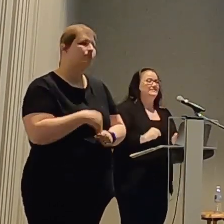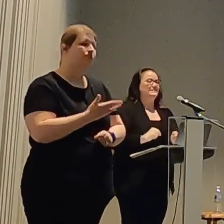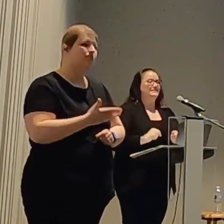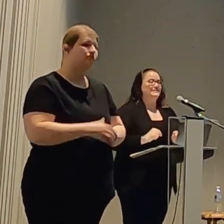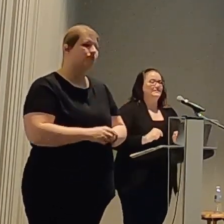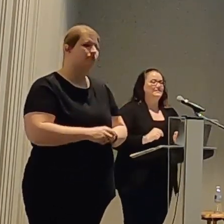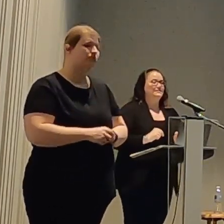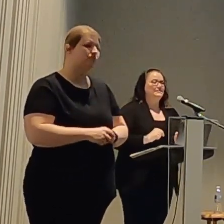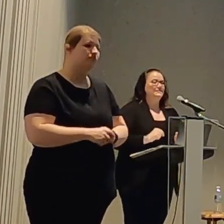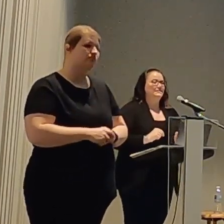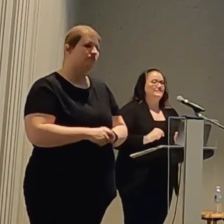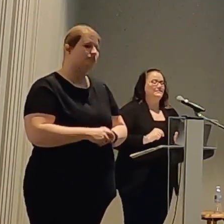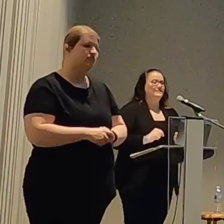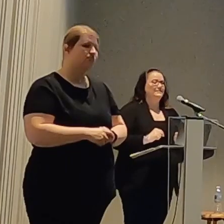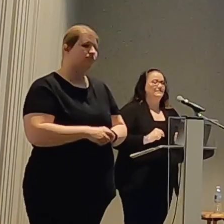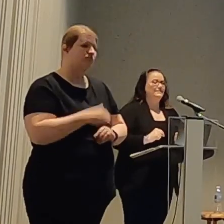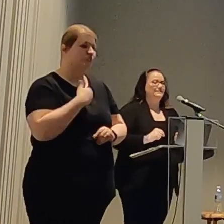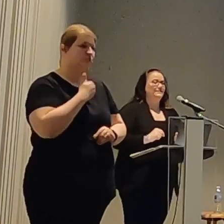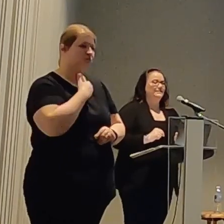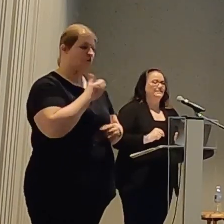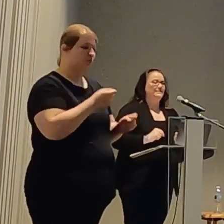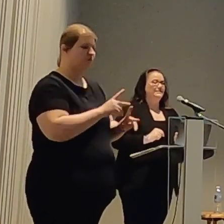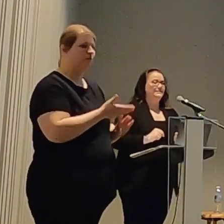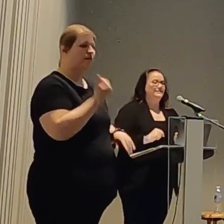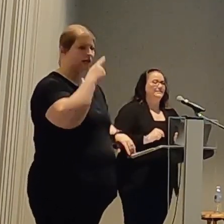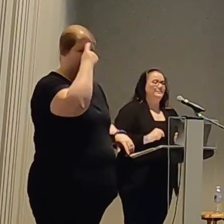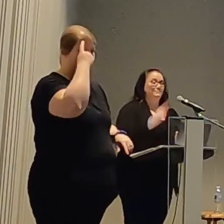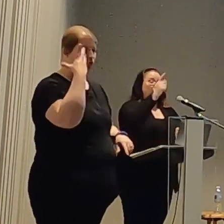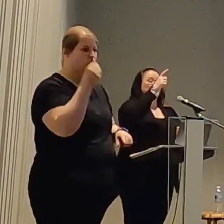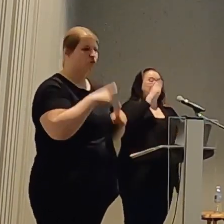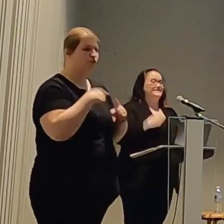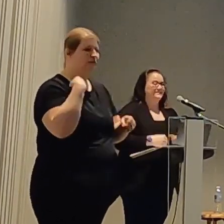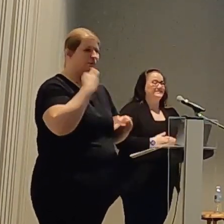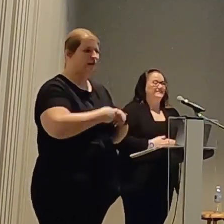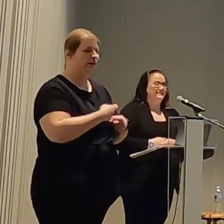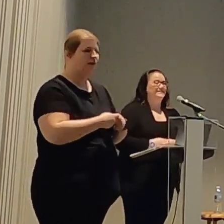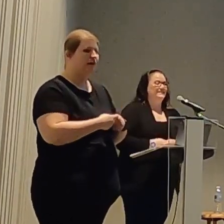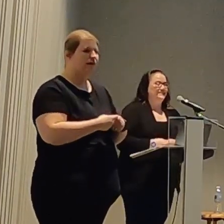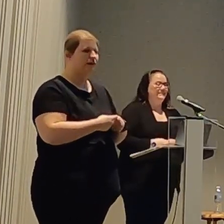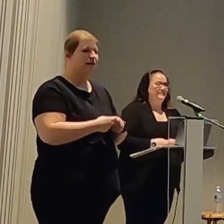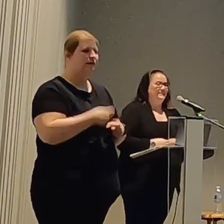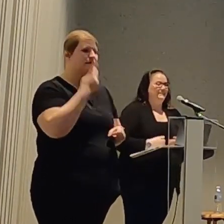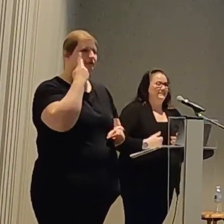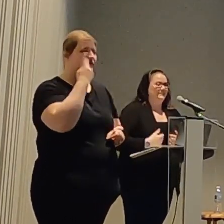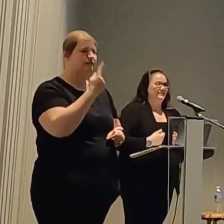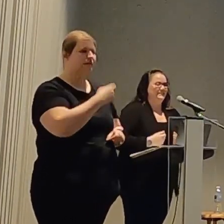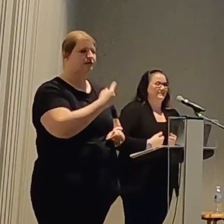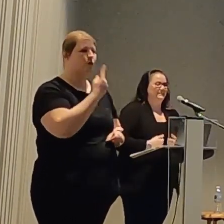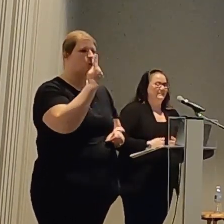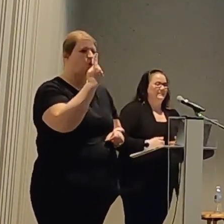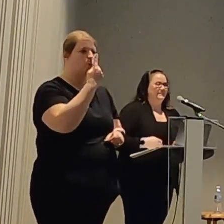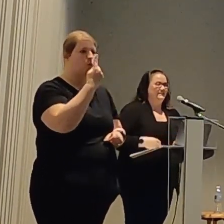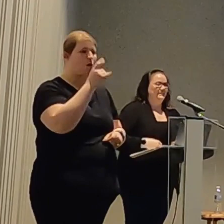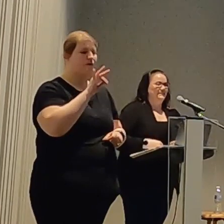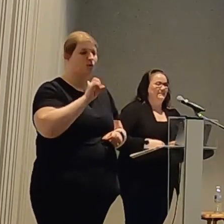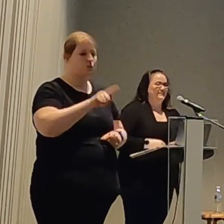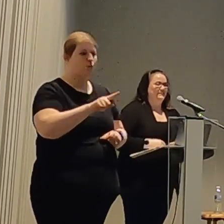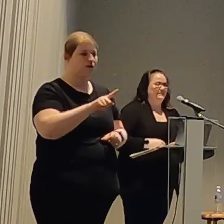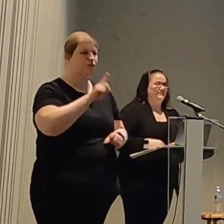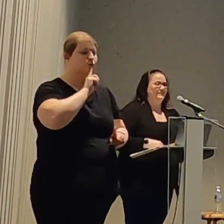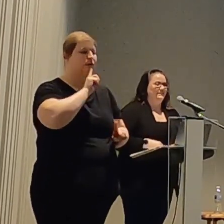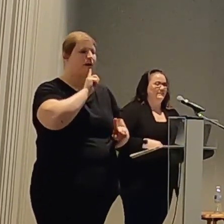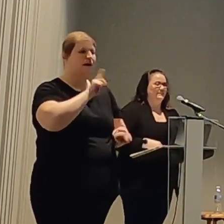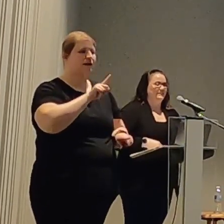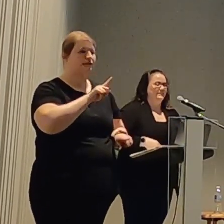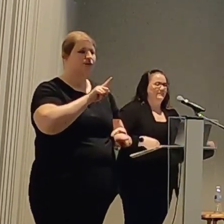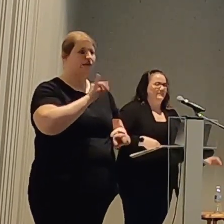Yes? I had the opportunity last summer to go to Spain and see this, and one of the questions that was answered